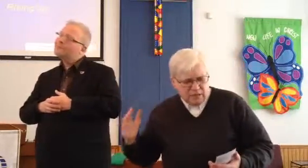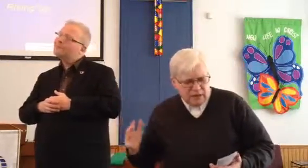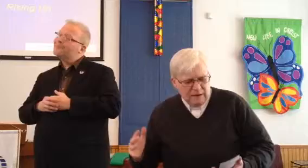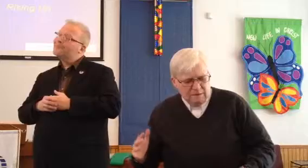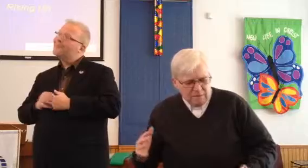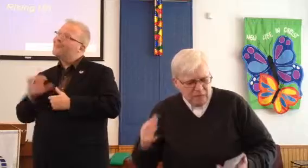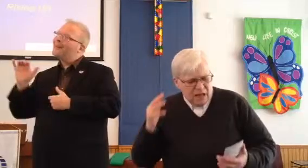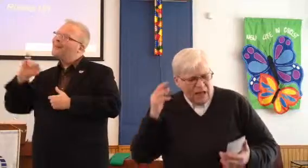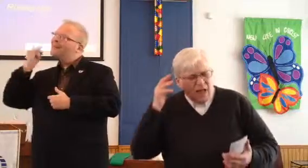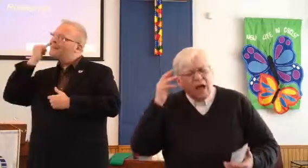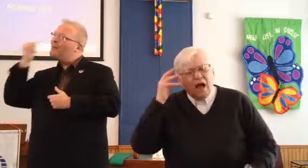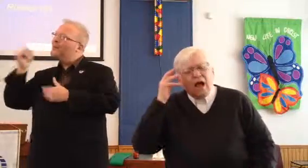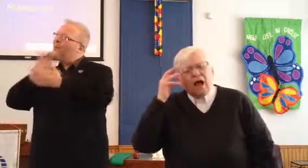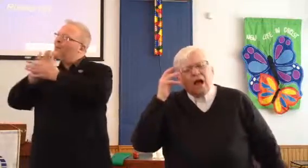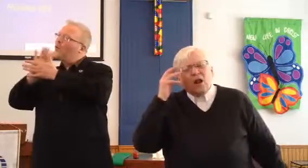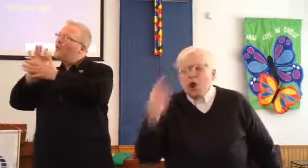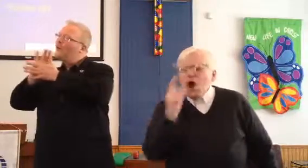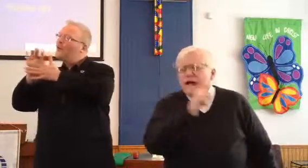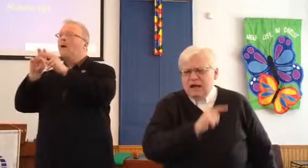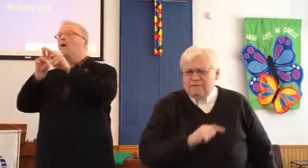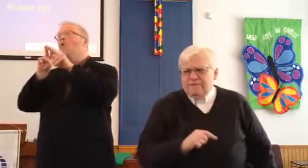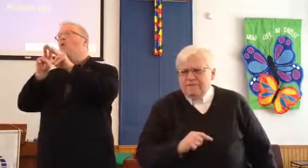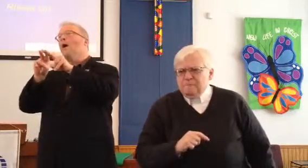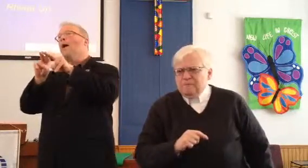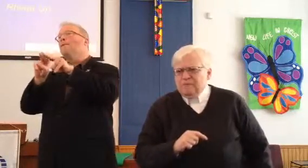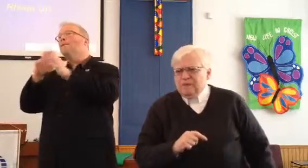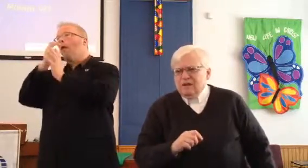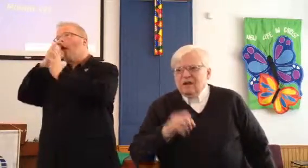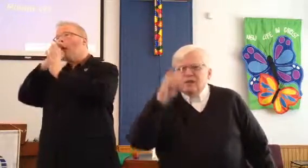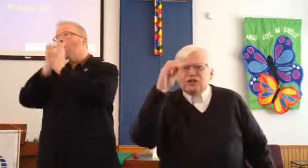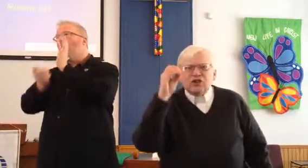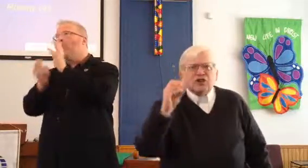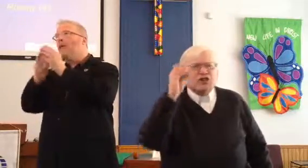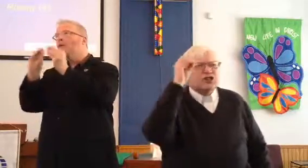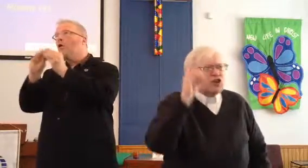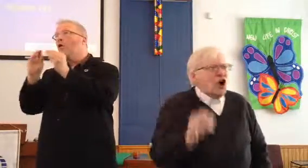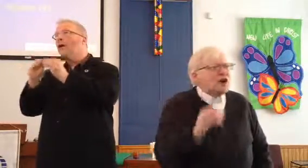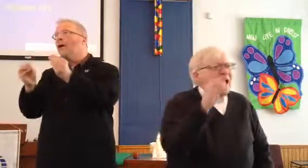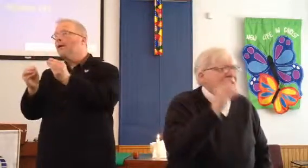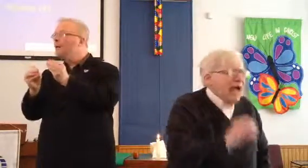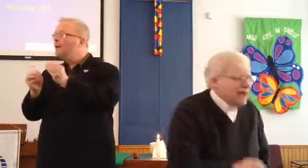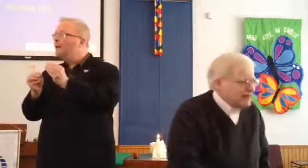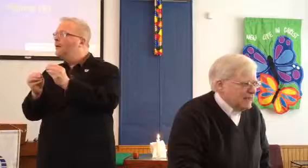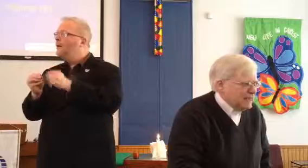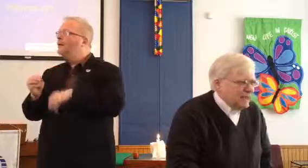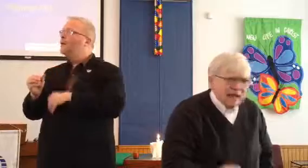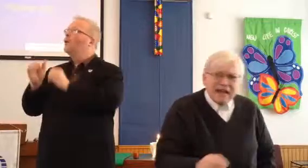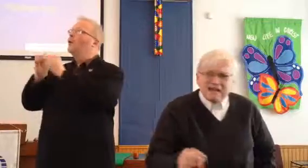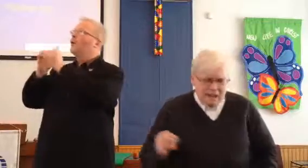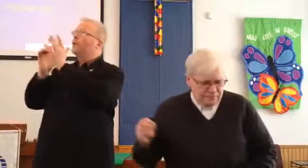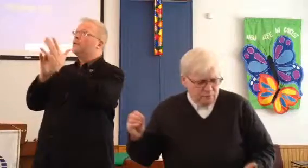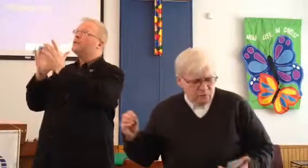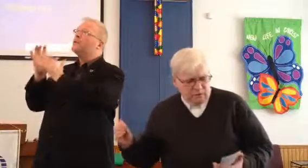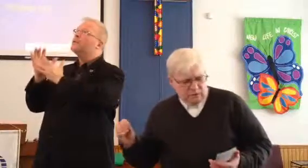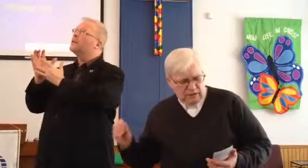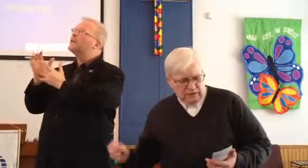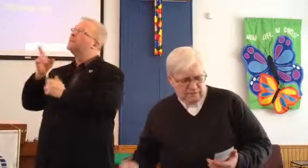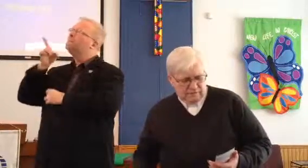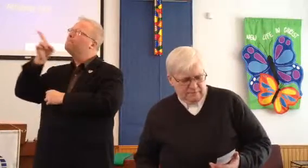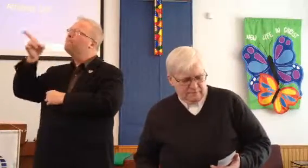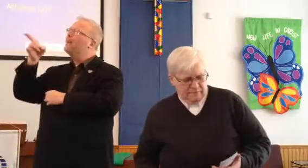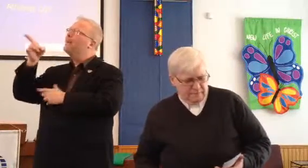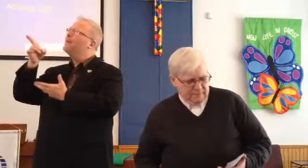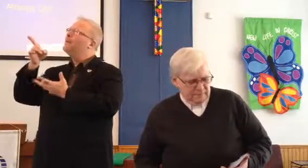our disbelief long enough to just start acting as if we